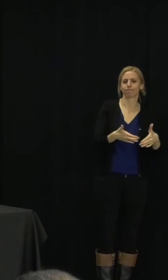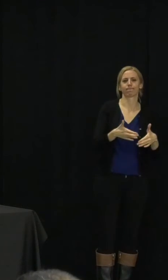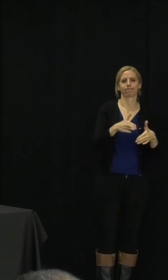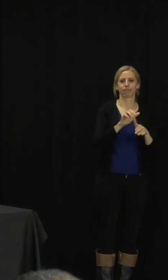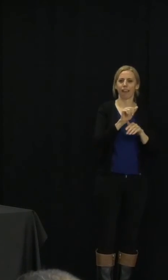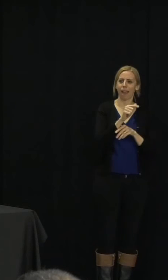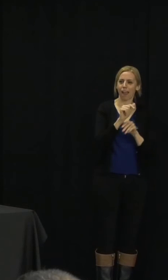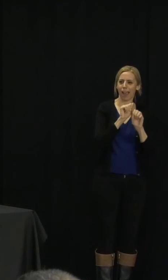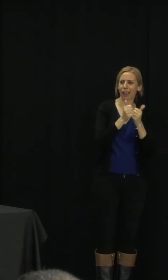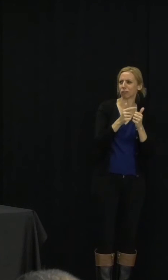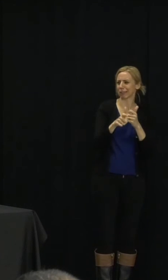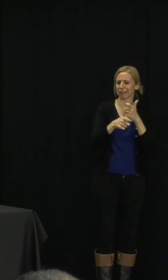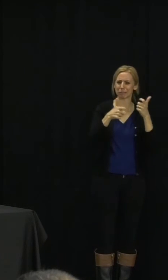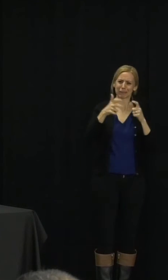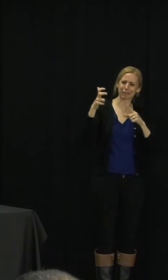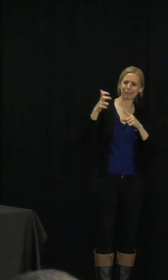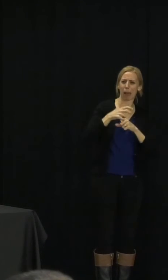right.